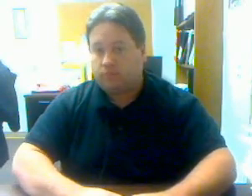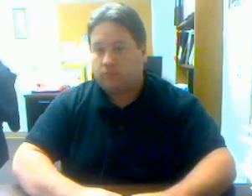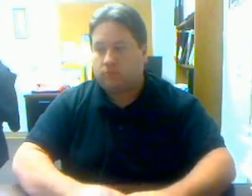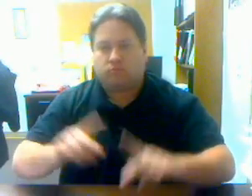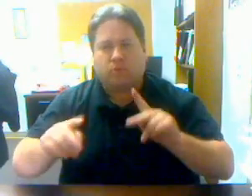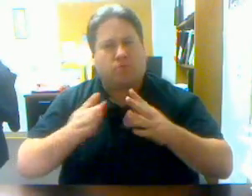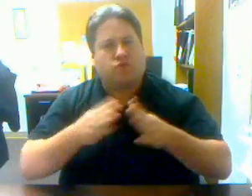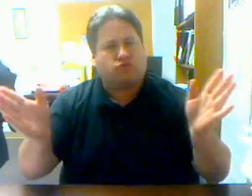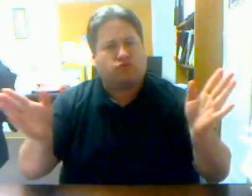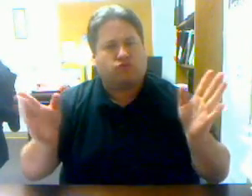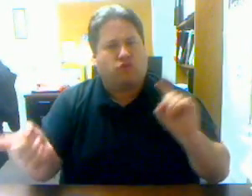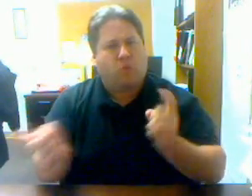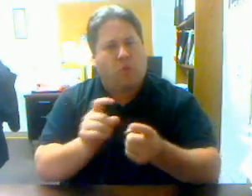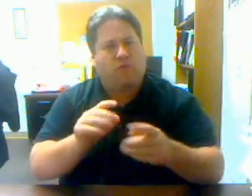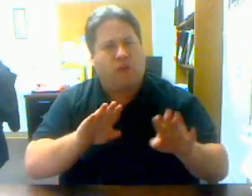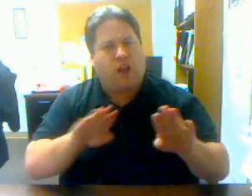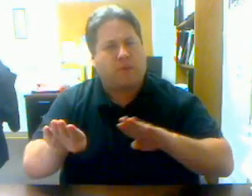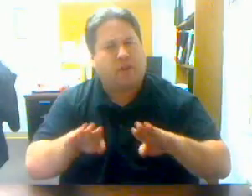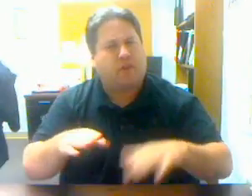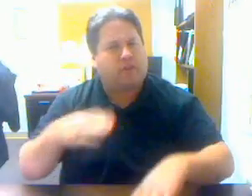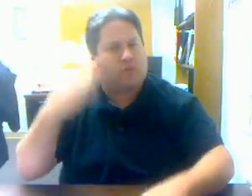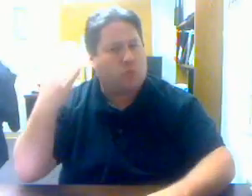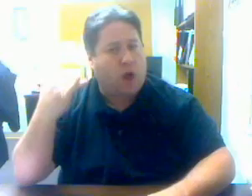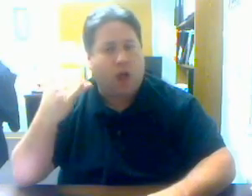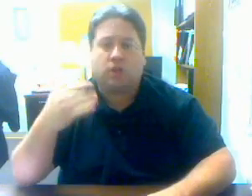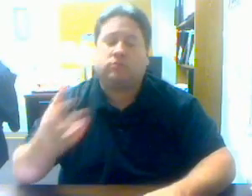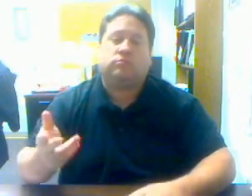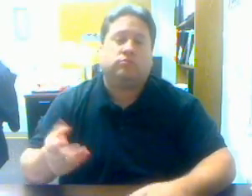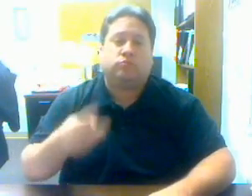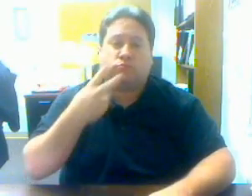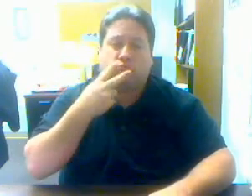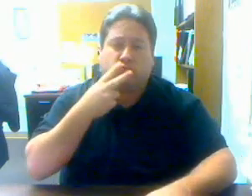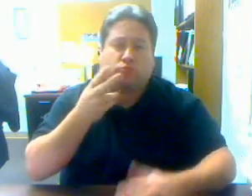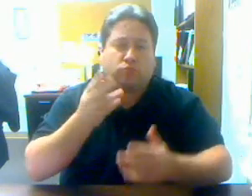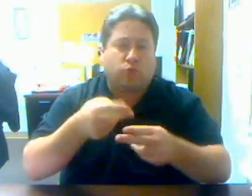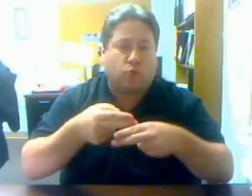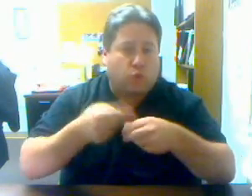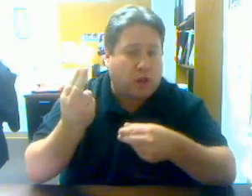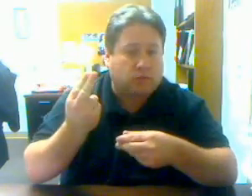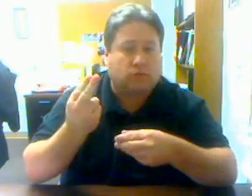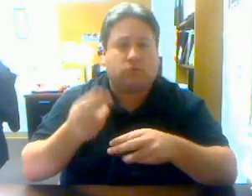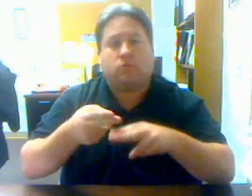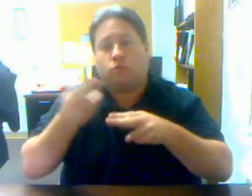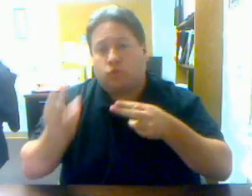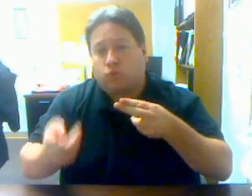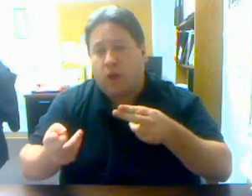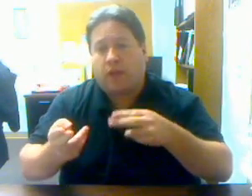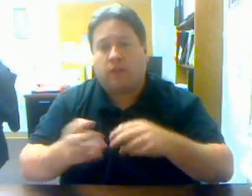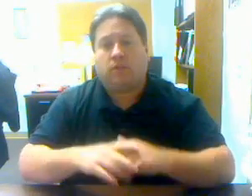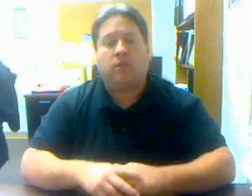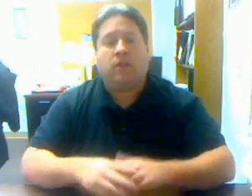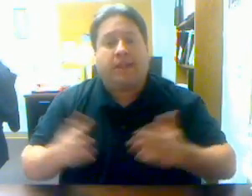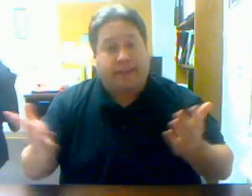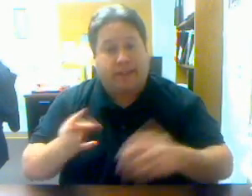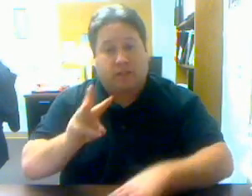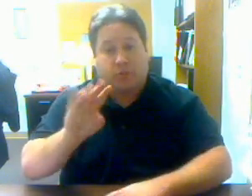of reasons. It could be to lose weight, also quit smoking. What we deal with here is people who exhibit problematic or